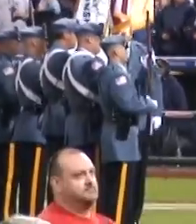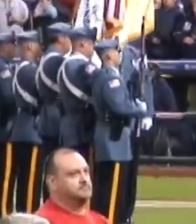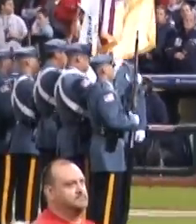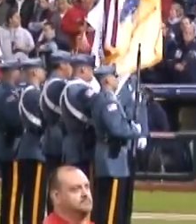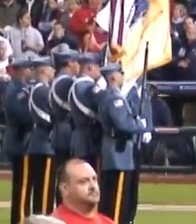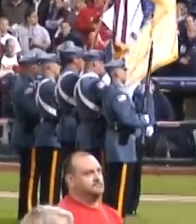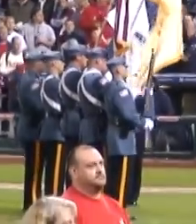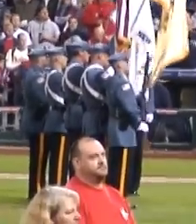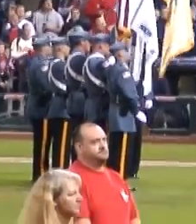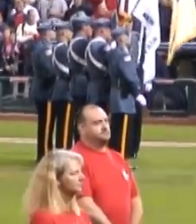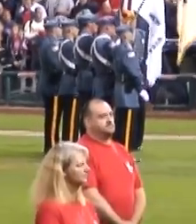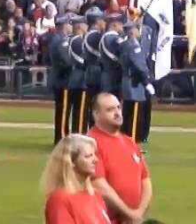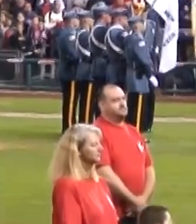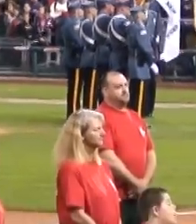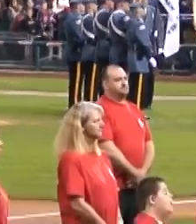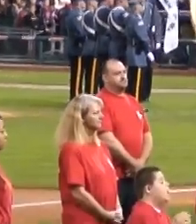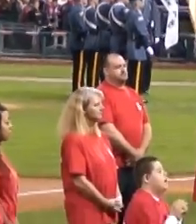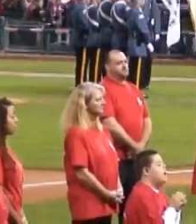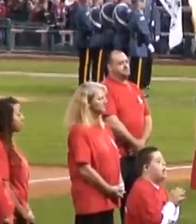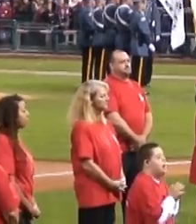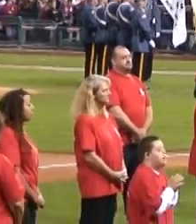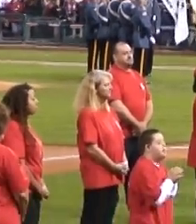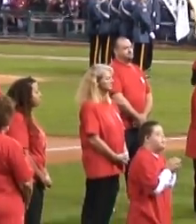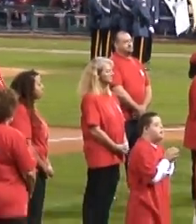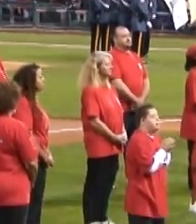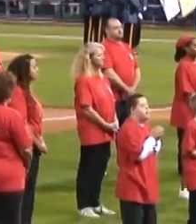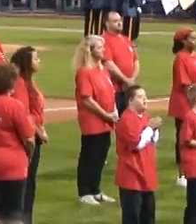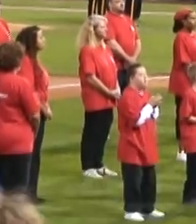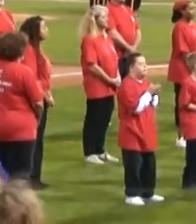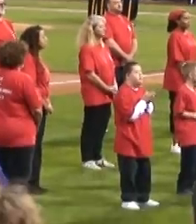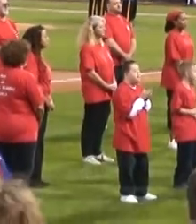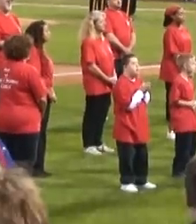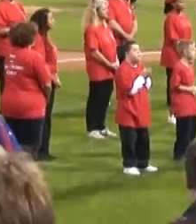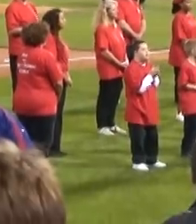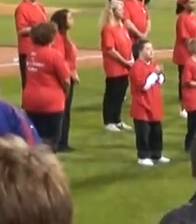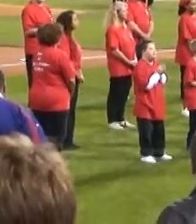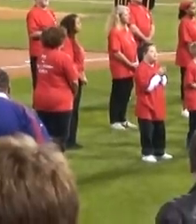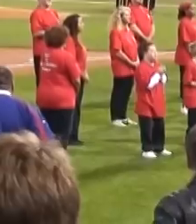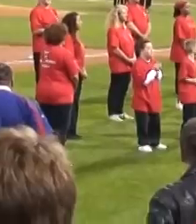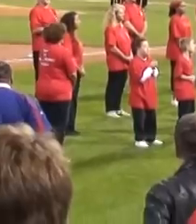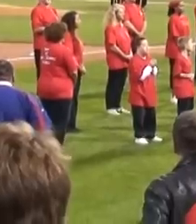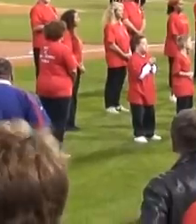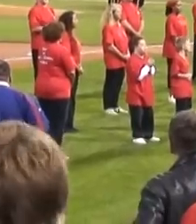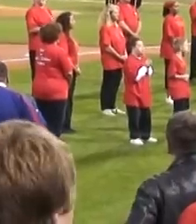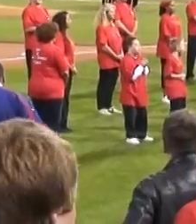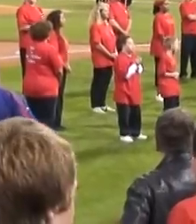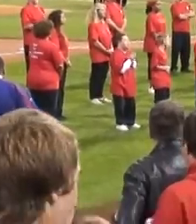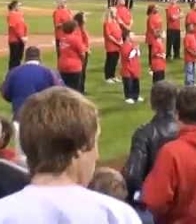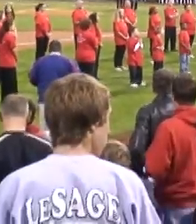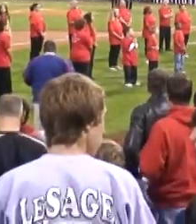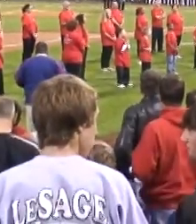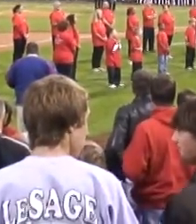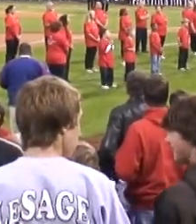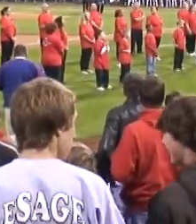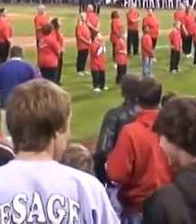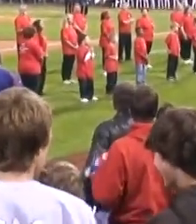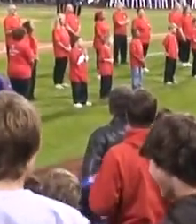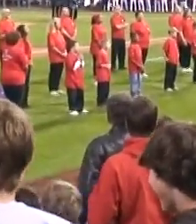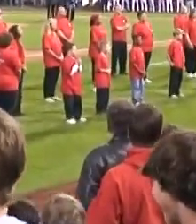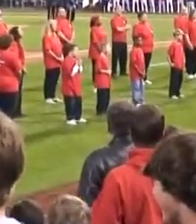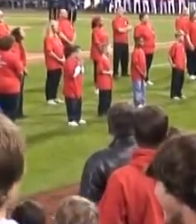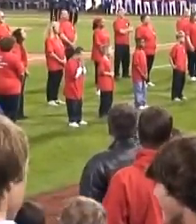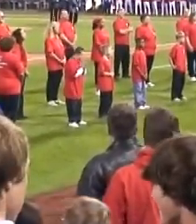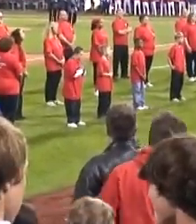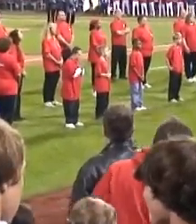the Deaf Community Choir, under the direction of Gina Fucopio and Carol Stoller, sign our anthem.